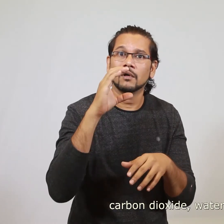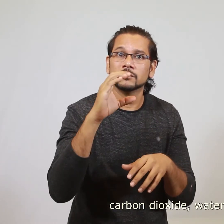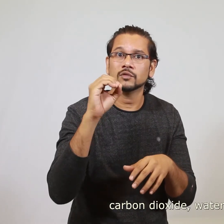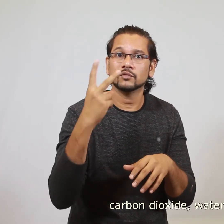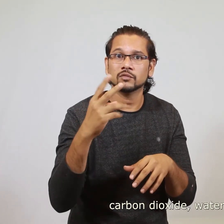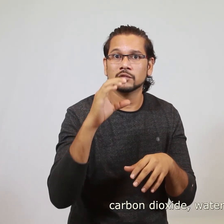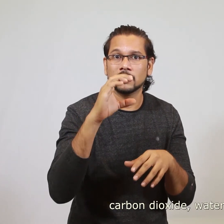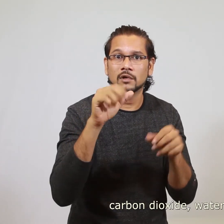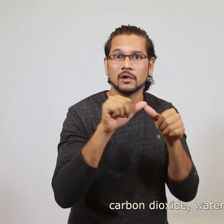carbon dioxide,